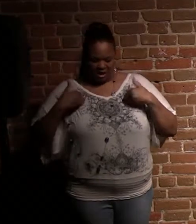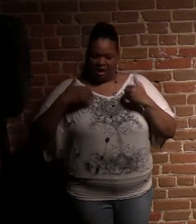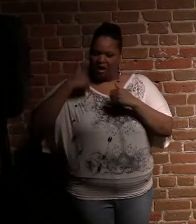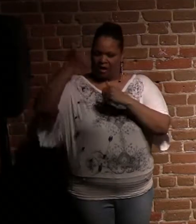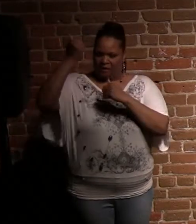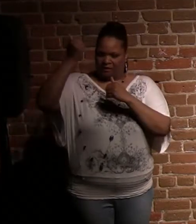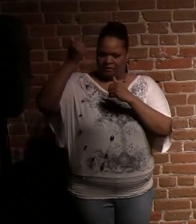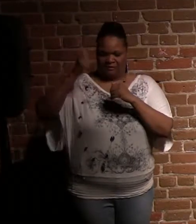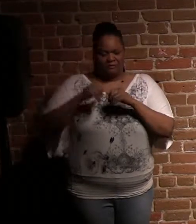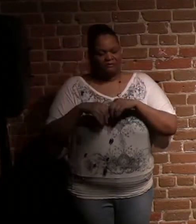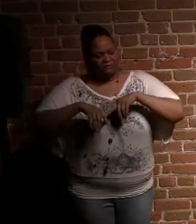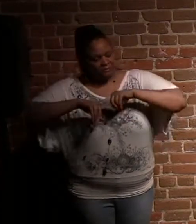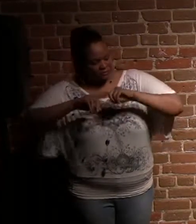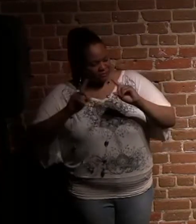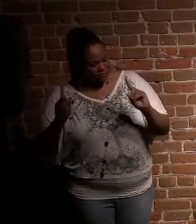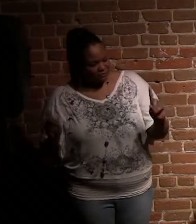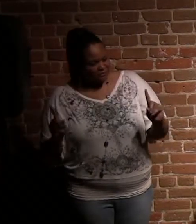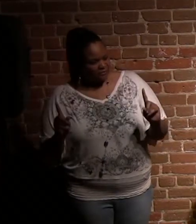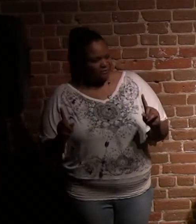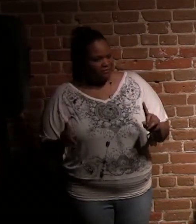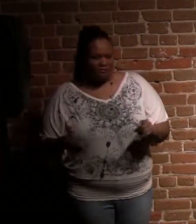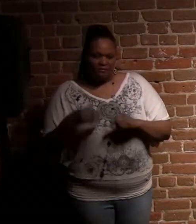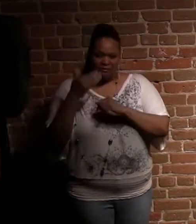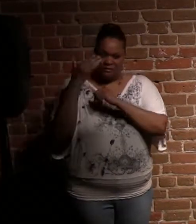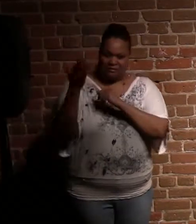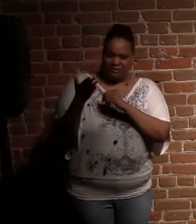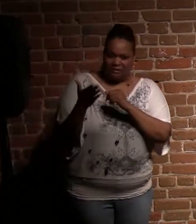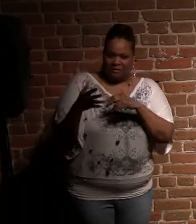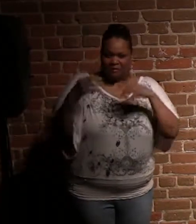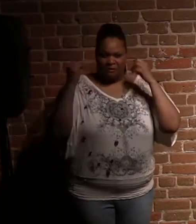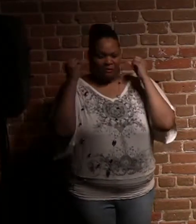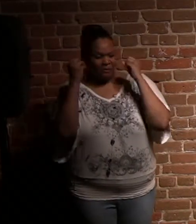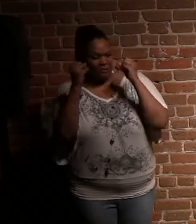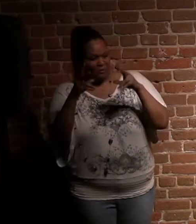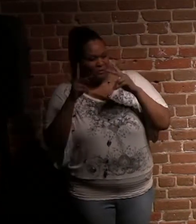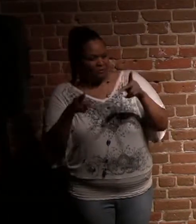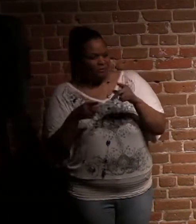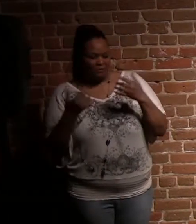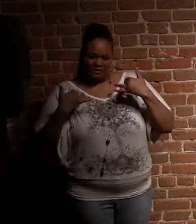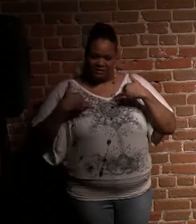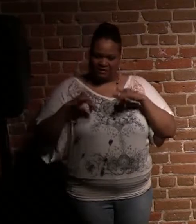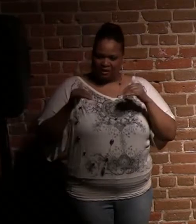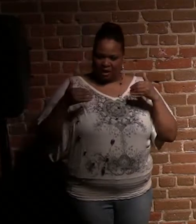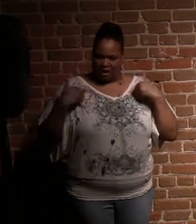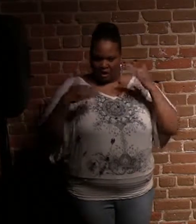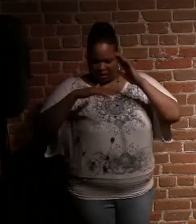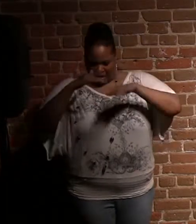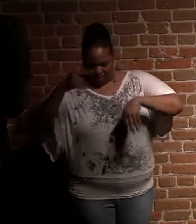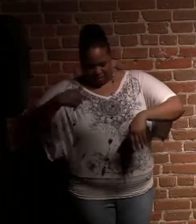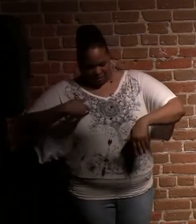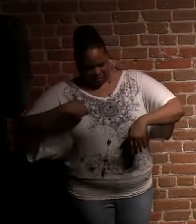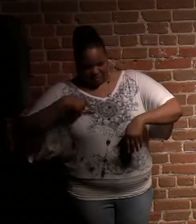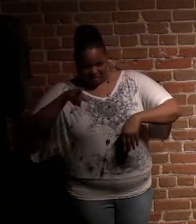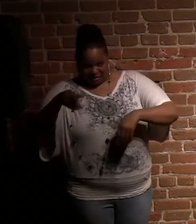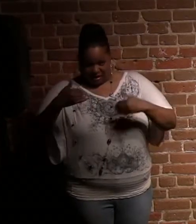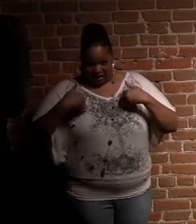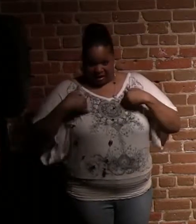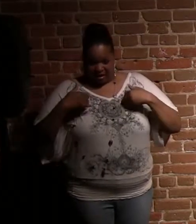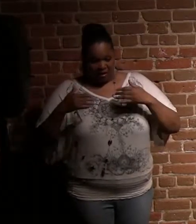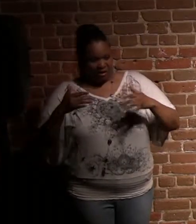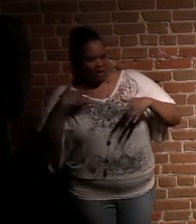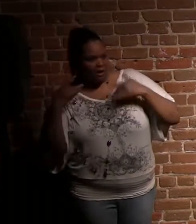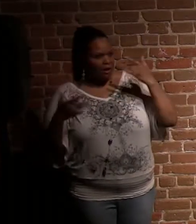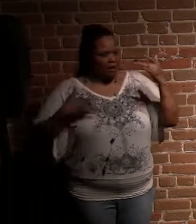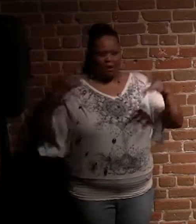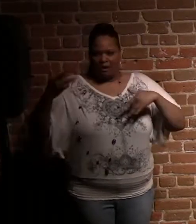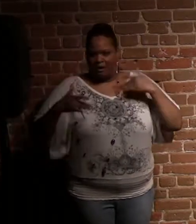everyone. But there were a lot that were very young. And so they had more energy than the older